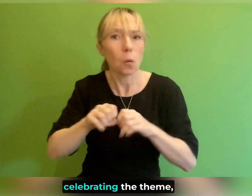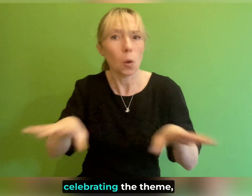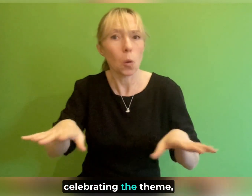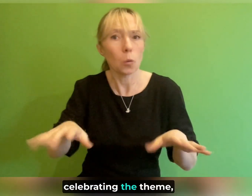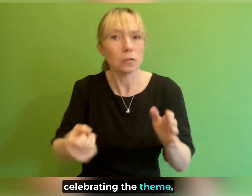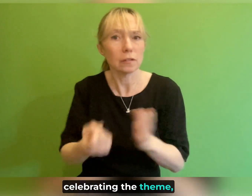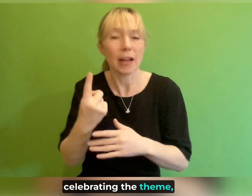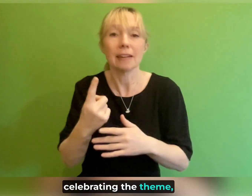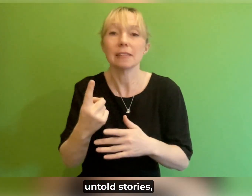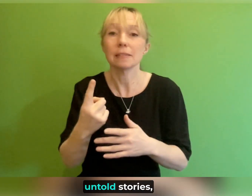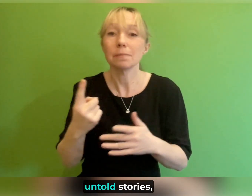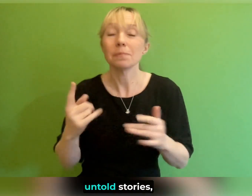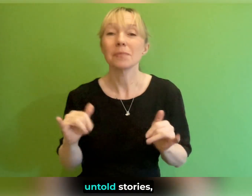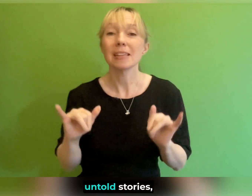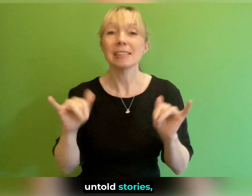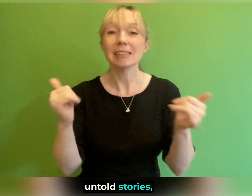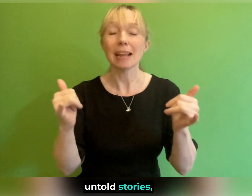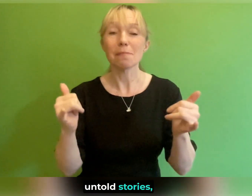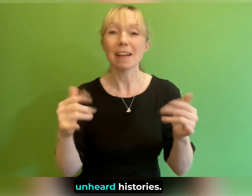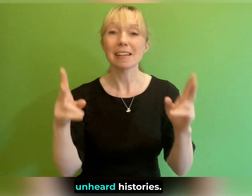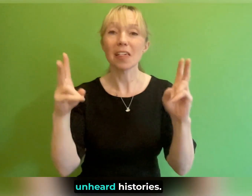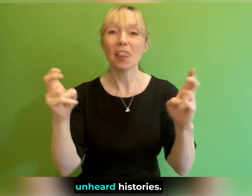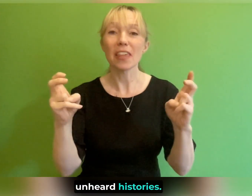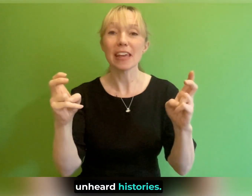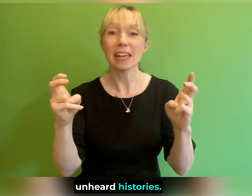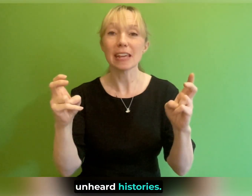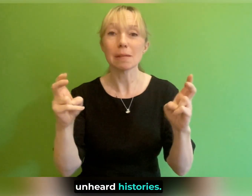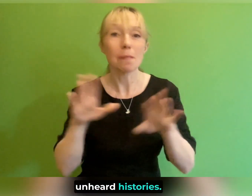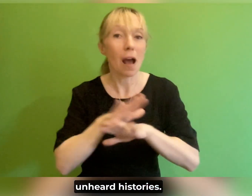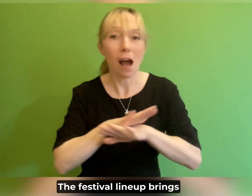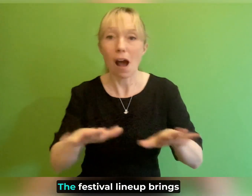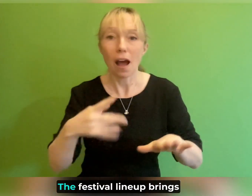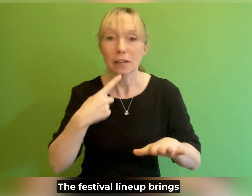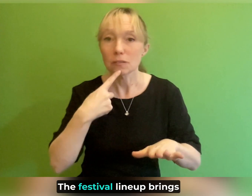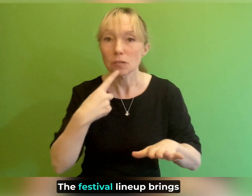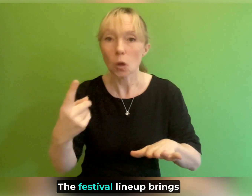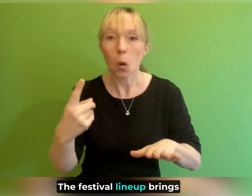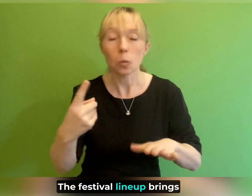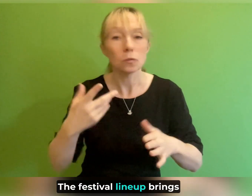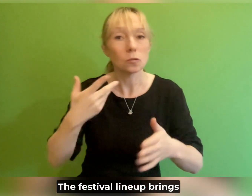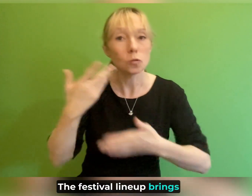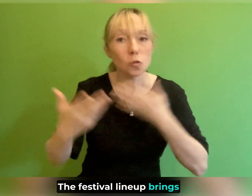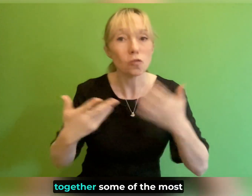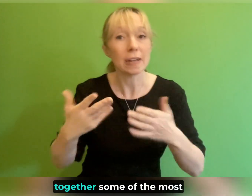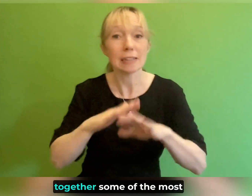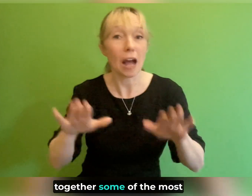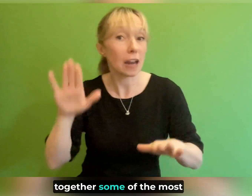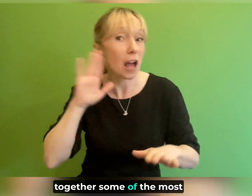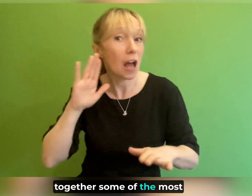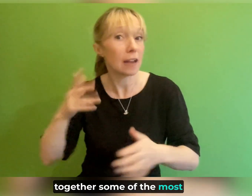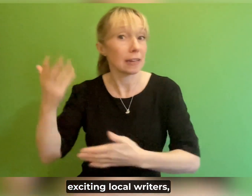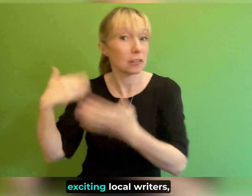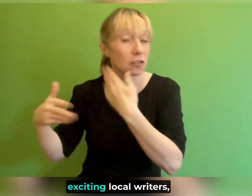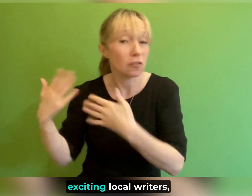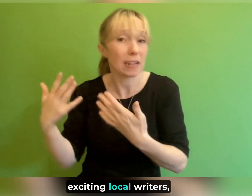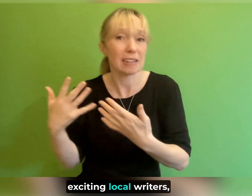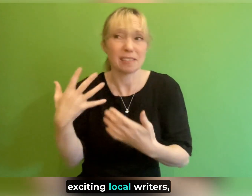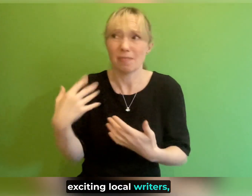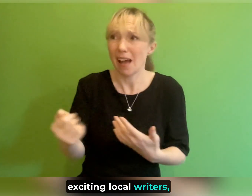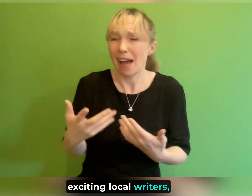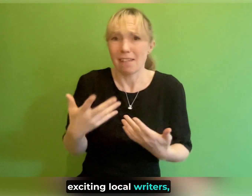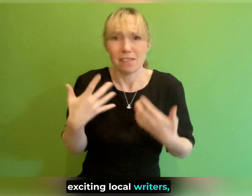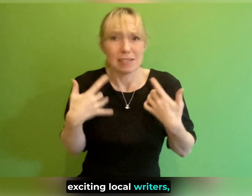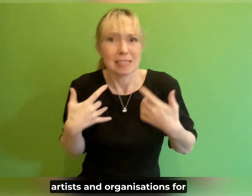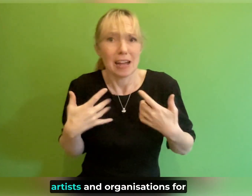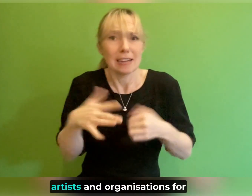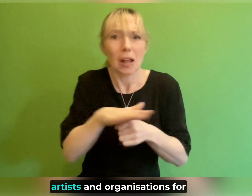Celebrating the theme Untold Stories, Unheard Histories, the festival line-up brings together some of the most exciting local